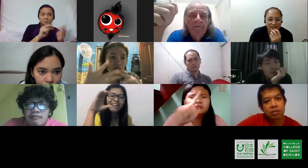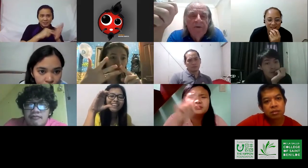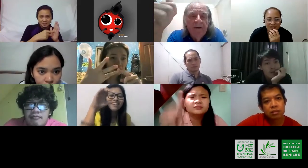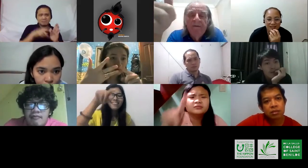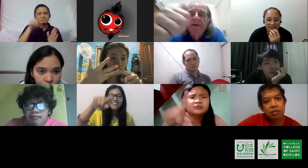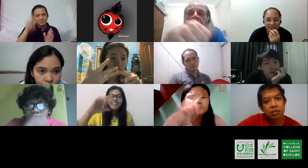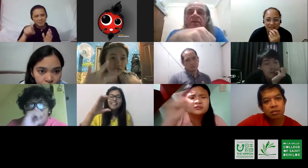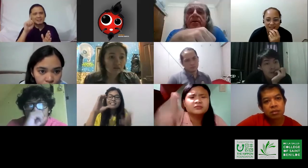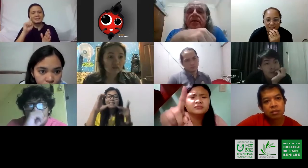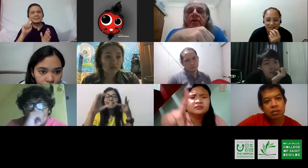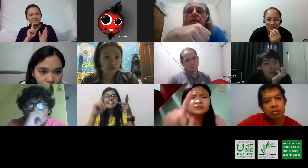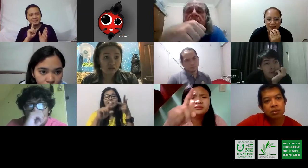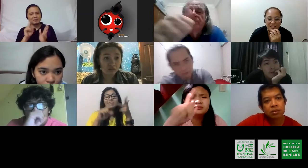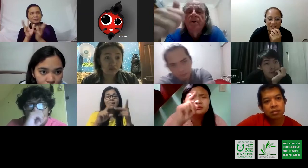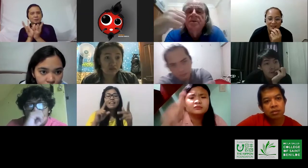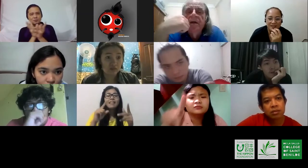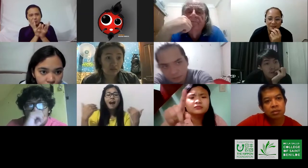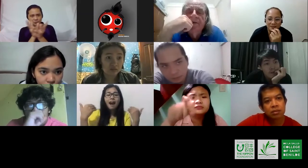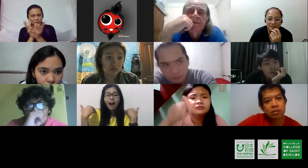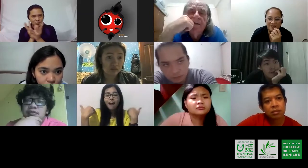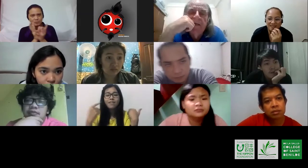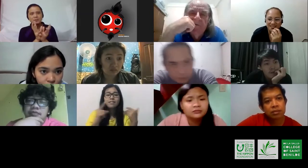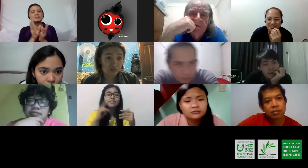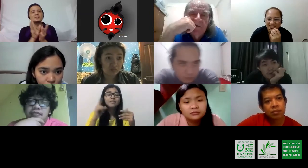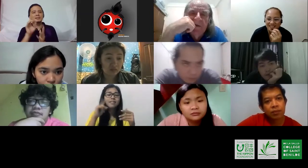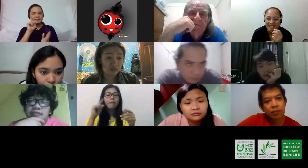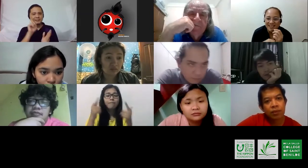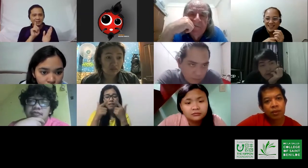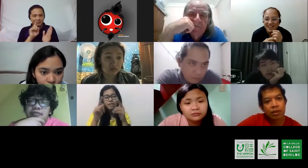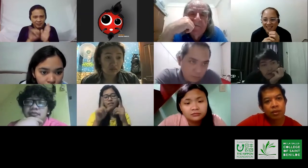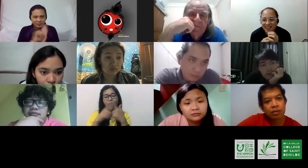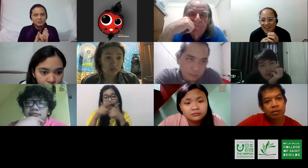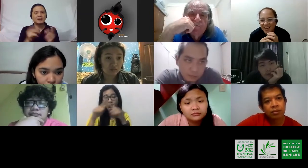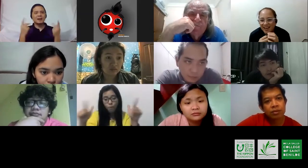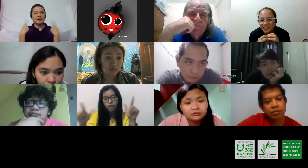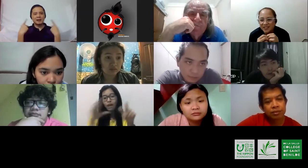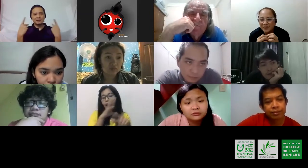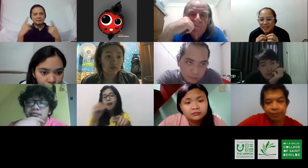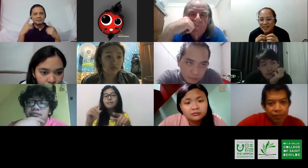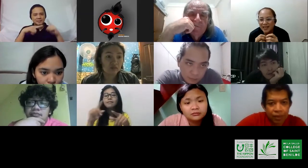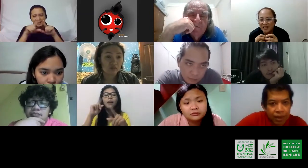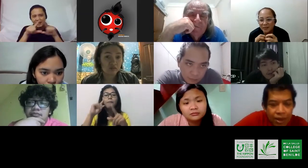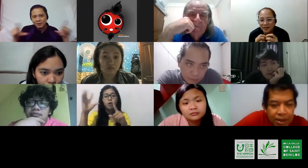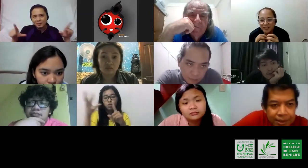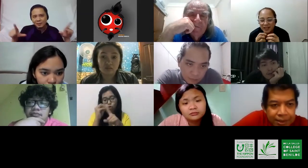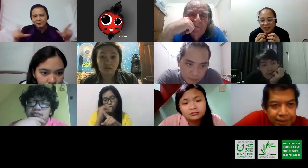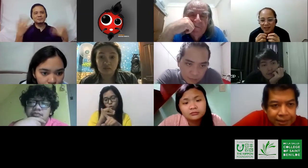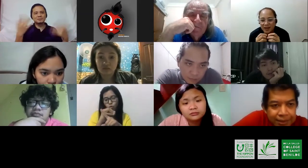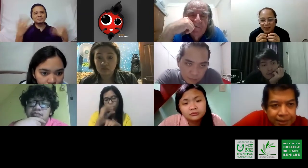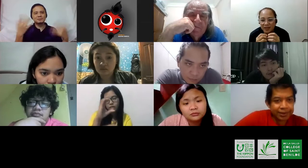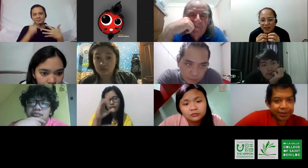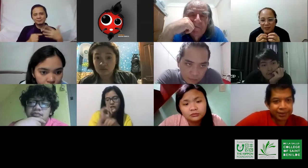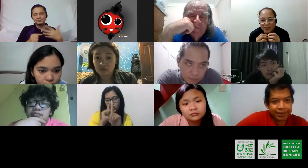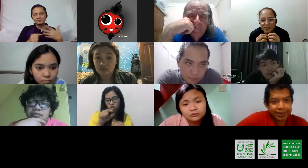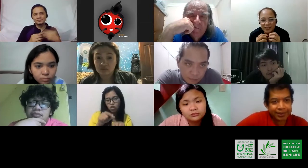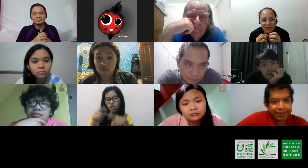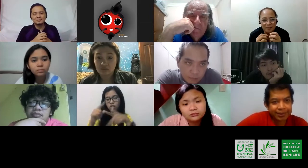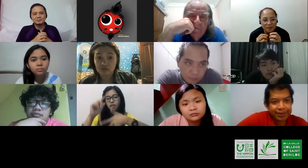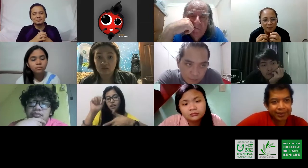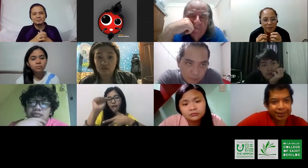deaf identity, it must have a sign language, yeah. Jasmine is saying, and Merrick is saying they missed some parts